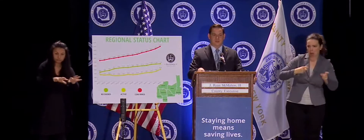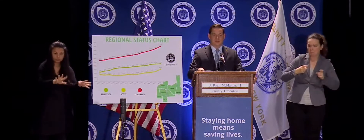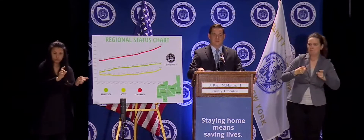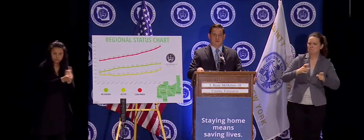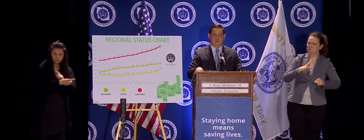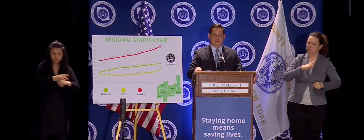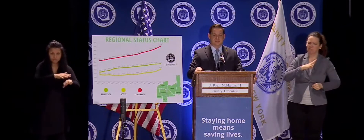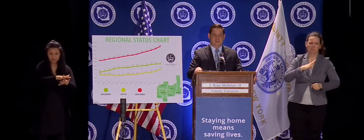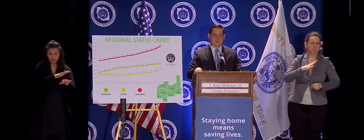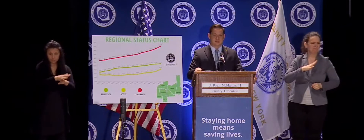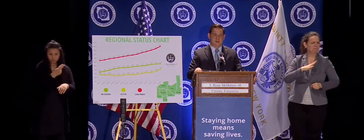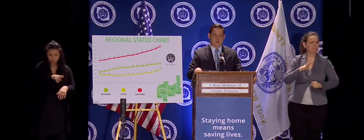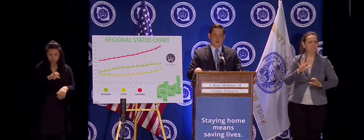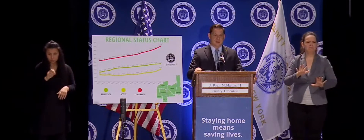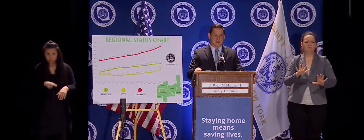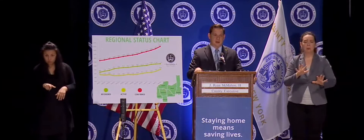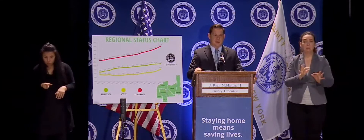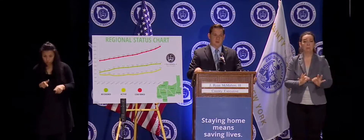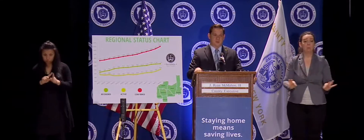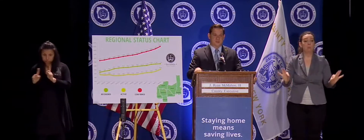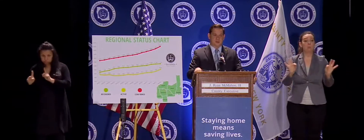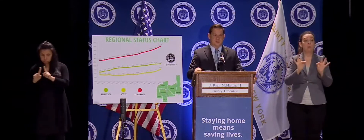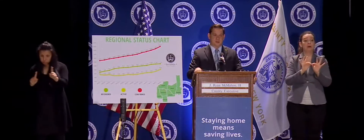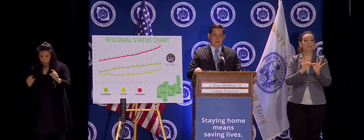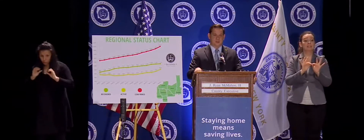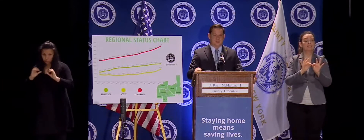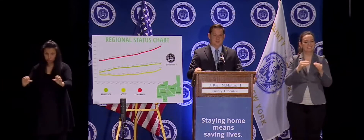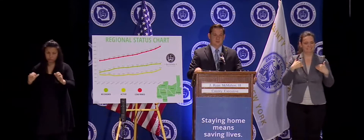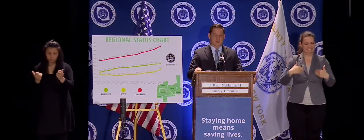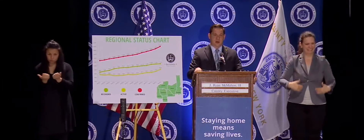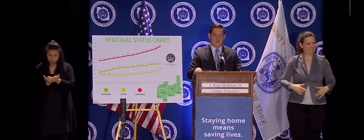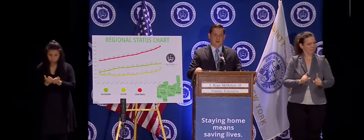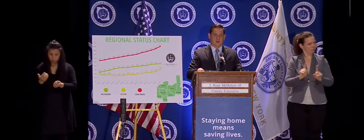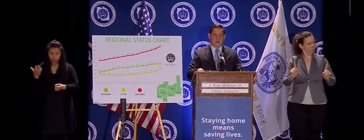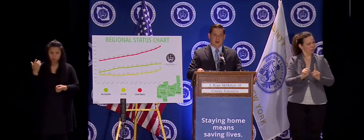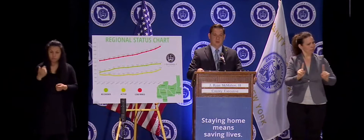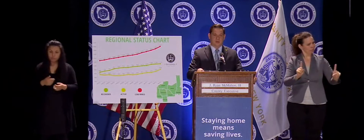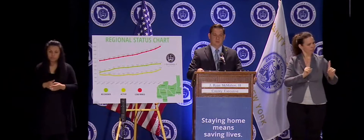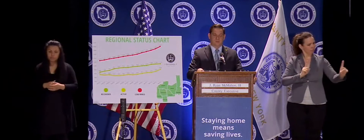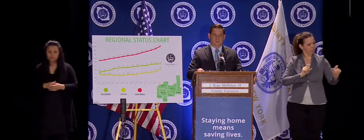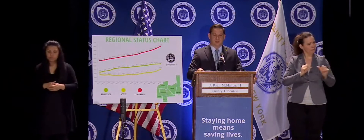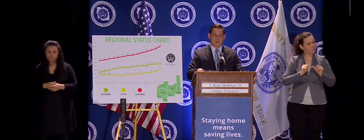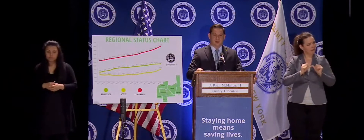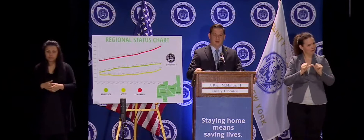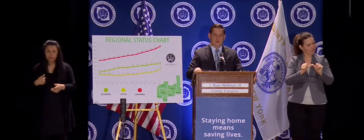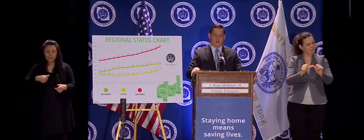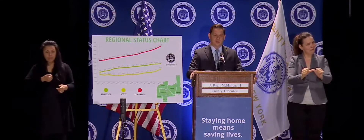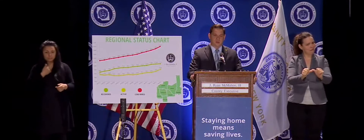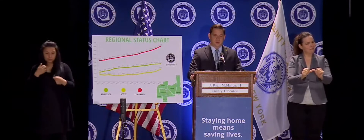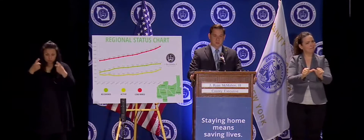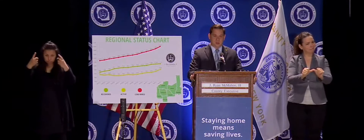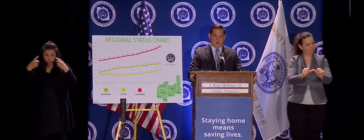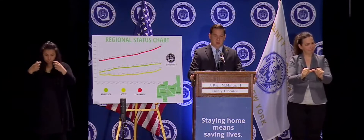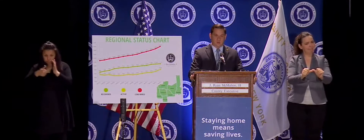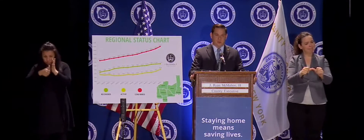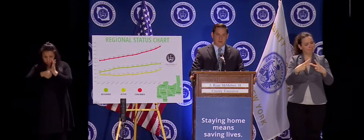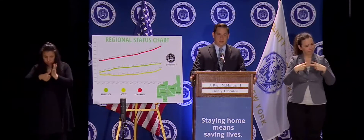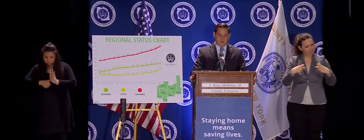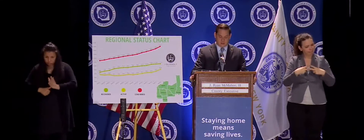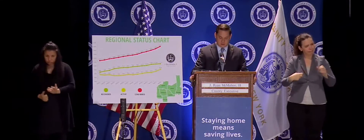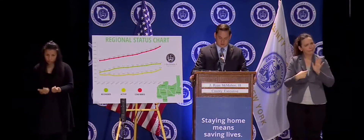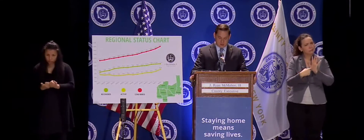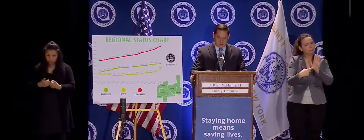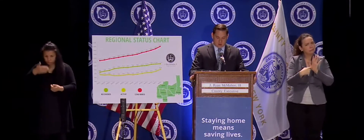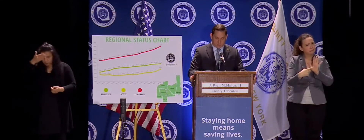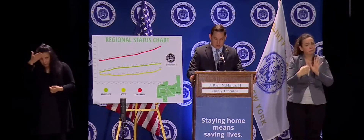we still need to physical distance, and we still need to look out for our own health and the health of others related